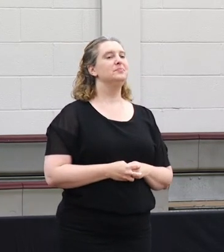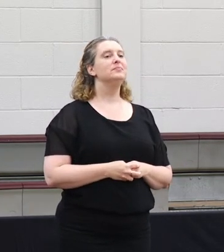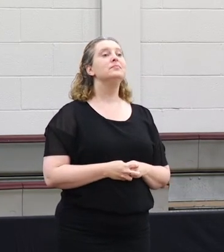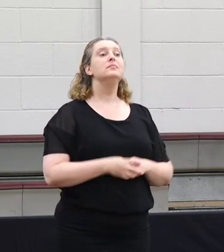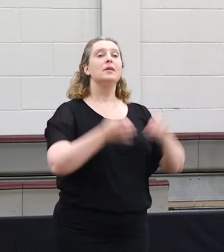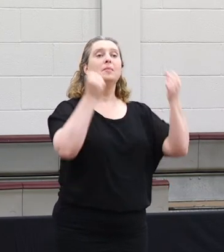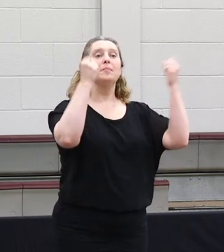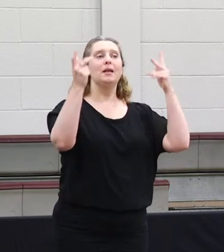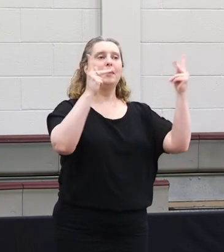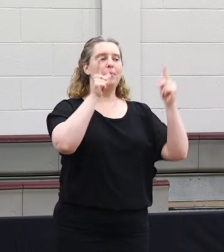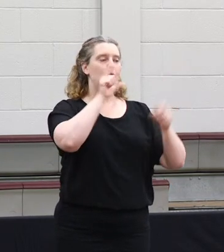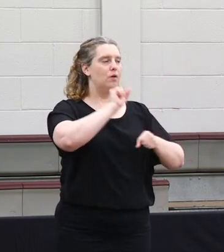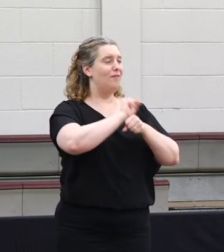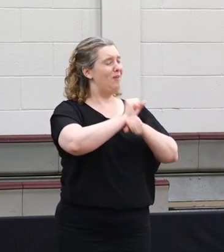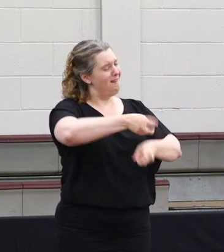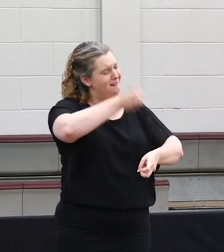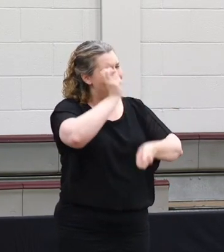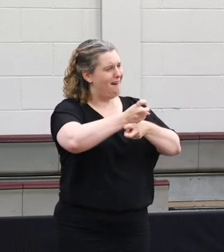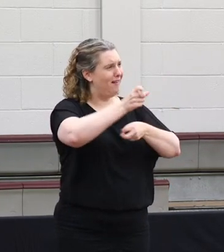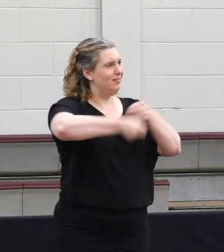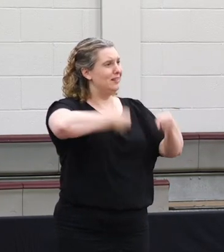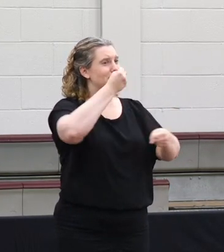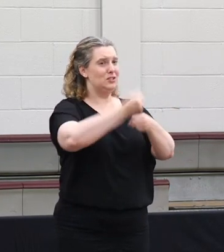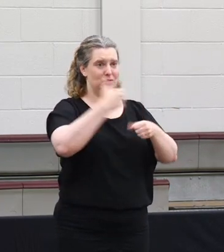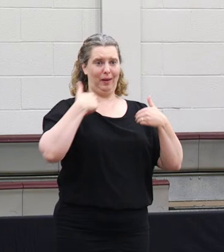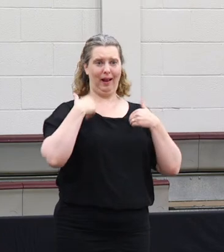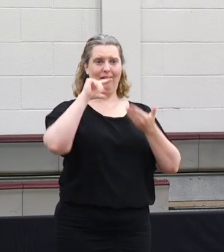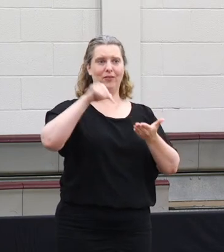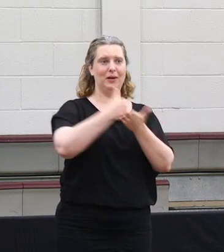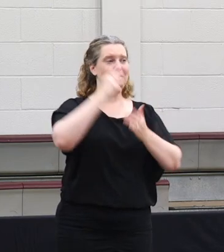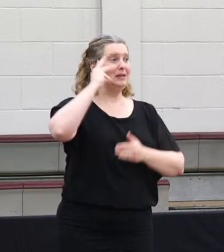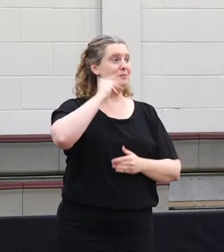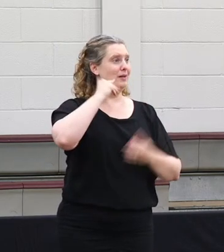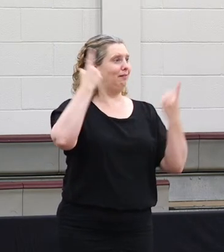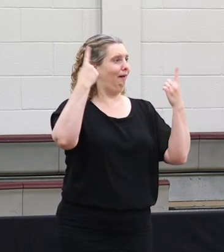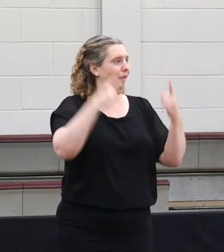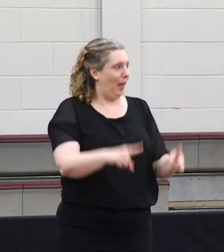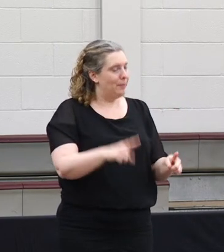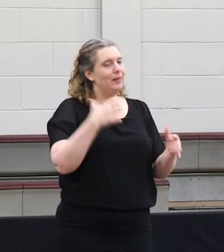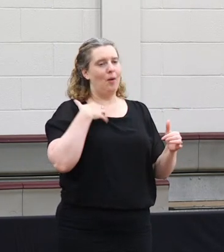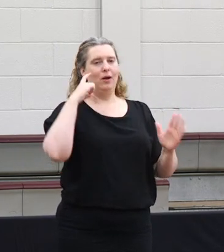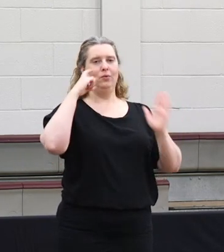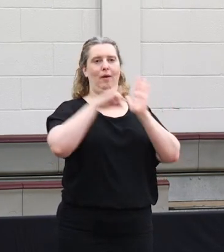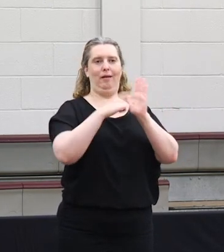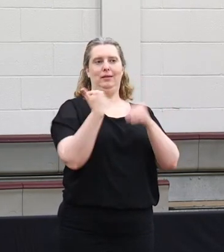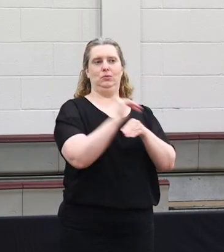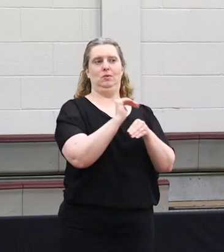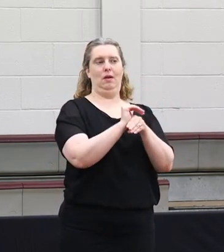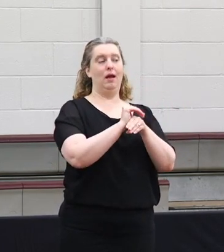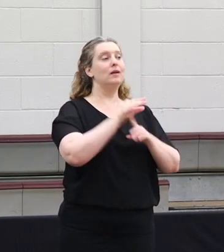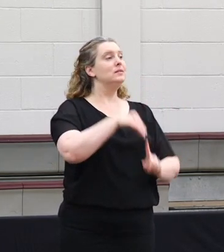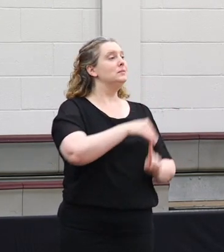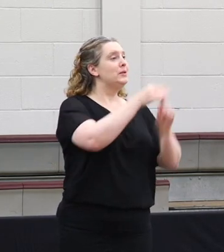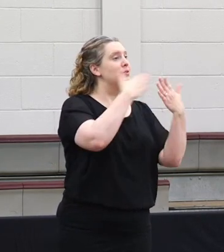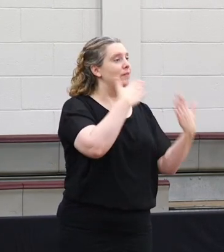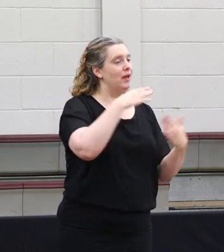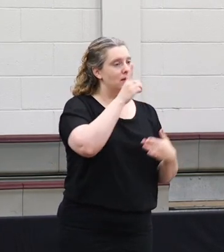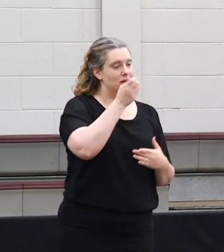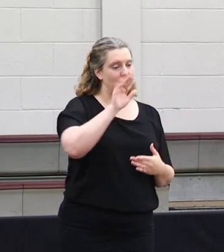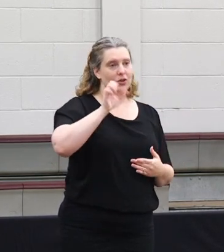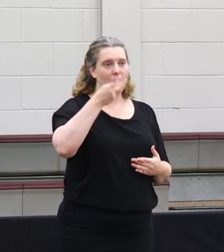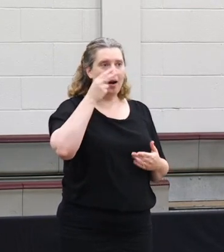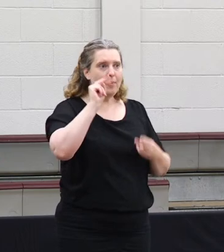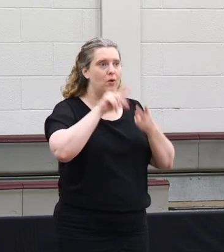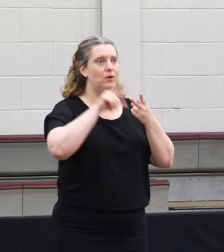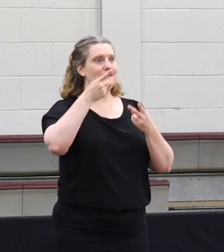There are a number of people who have worked incredibly hard to make sure we had a graduation experience this evening that I'd like to recognize. Special thank yous to Dr. Carbone